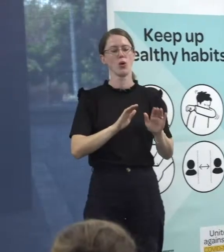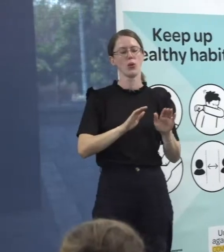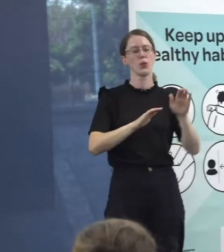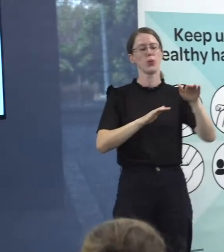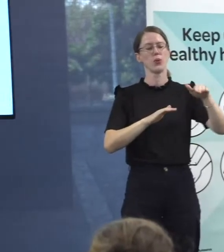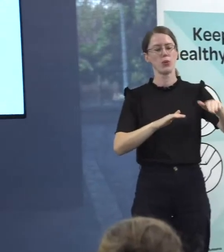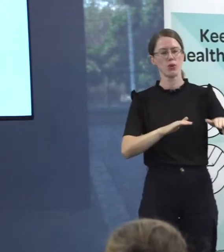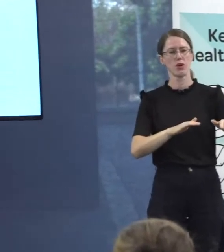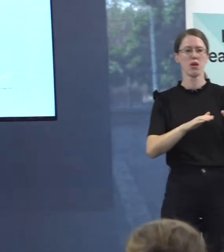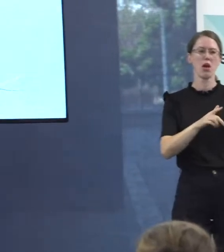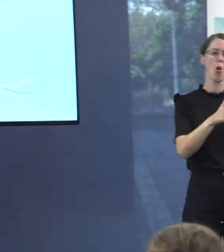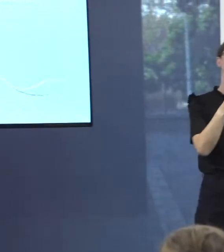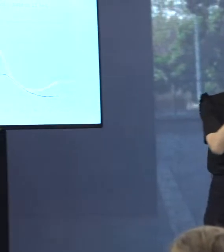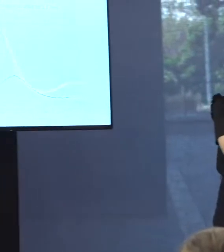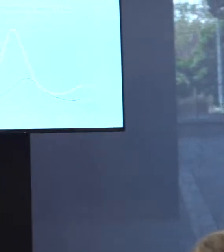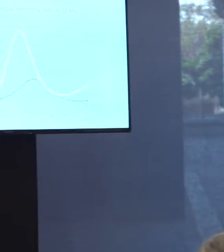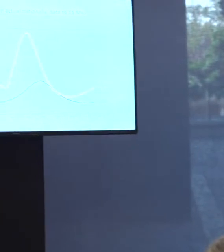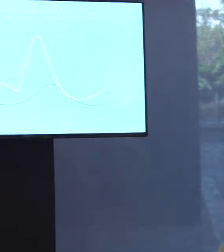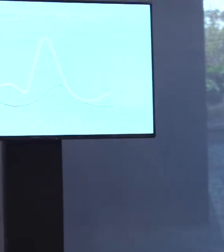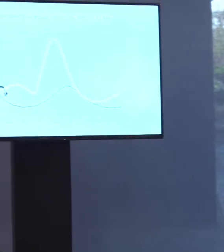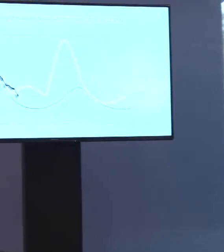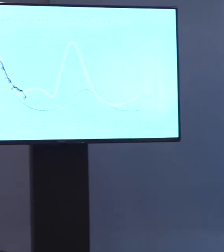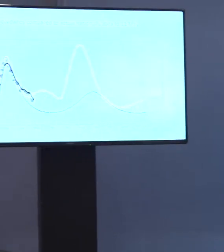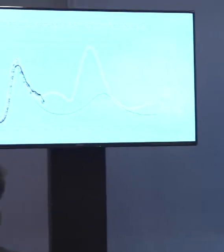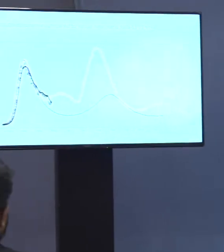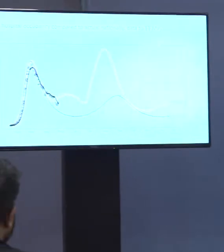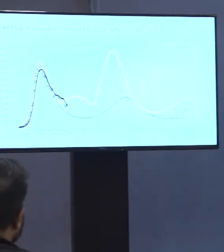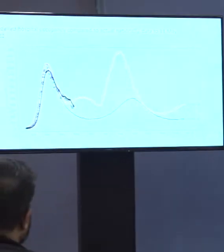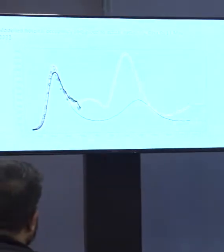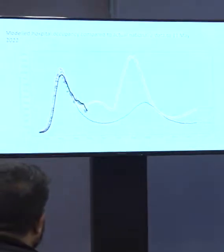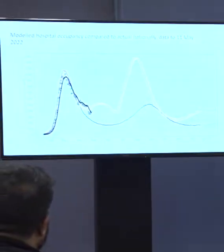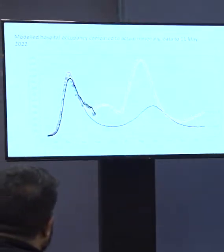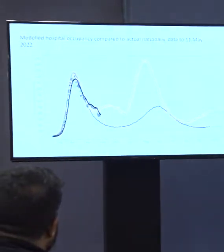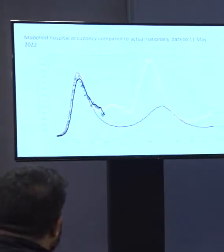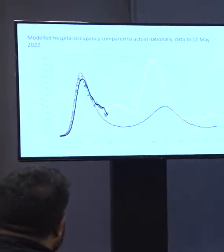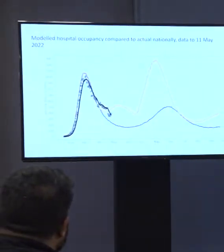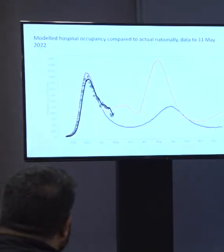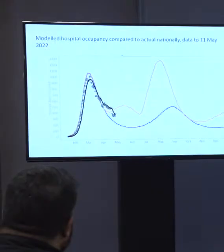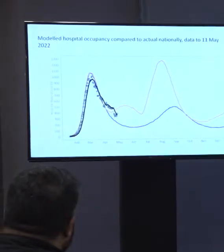till around August, September, so later in winter.